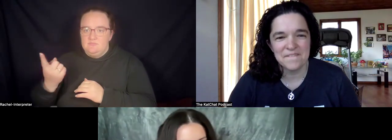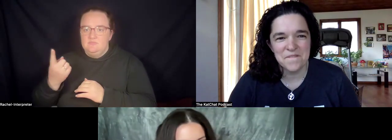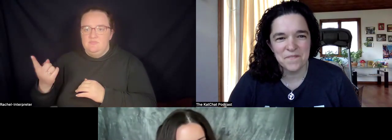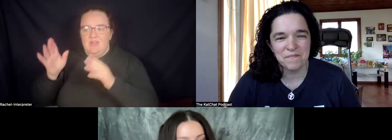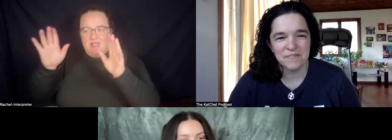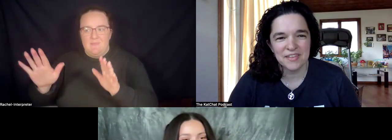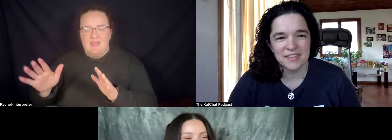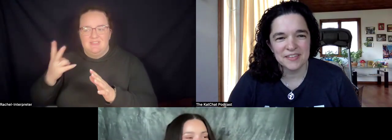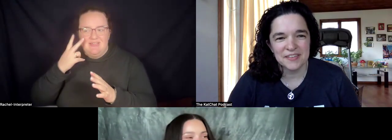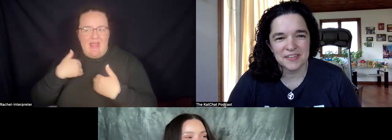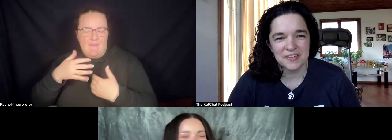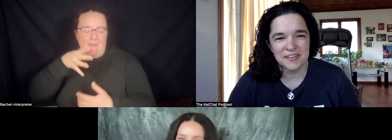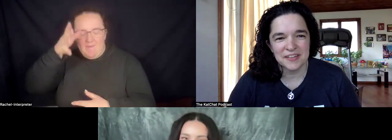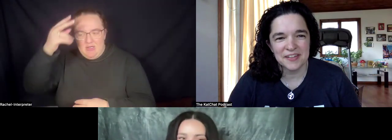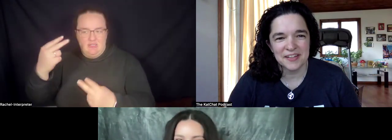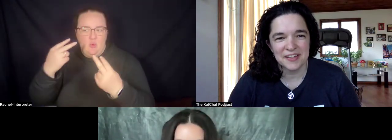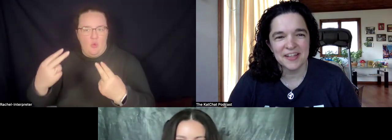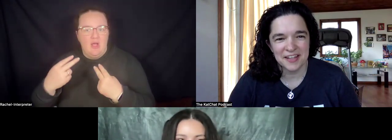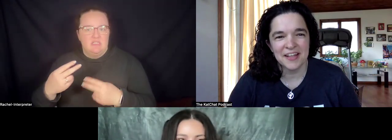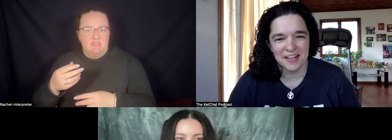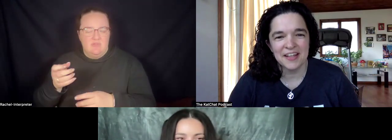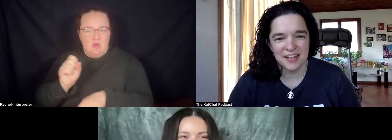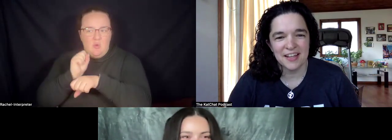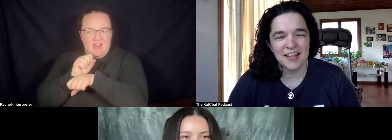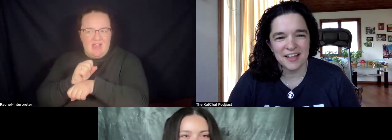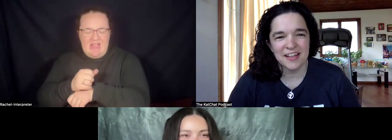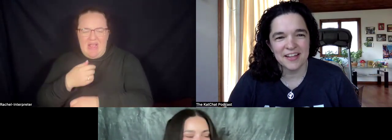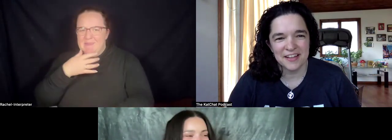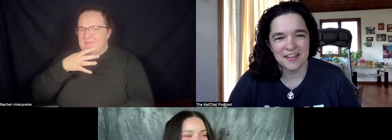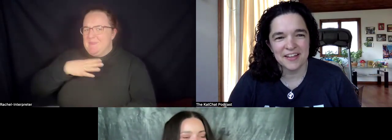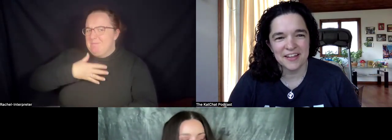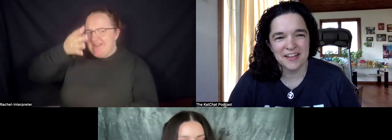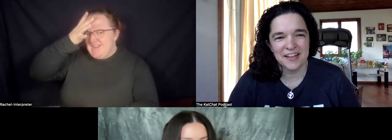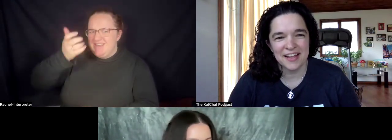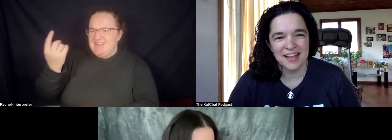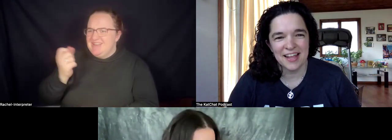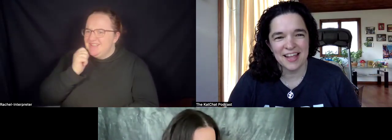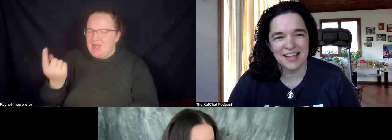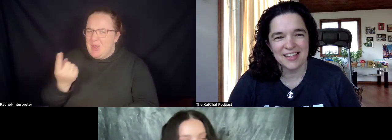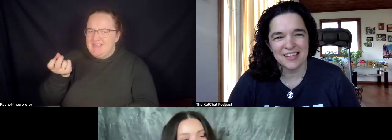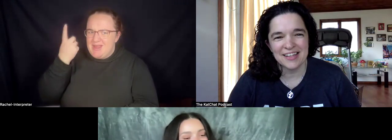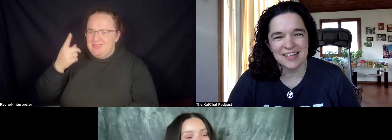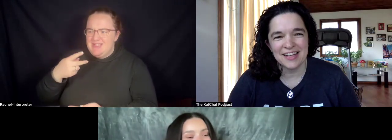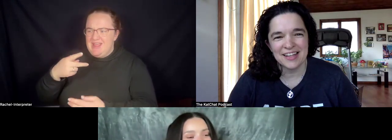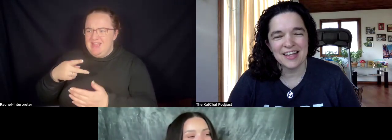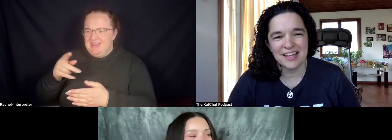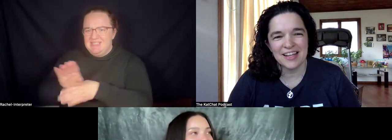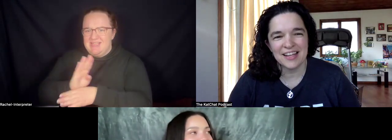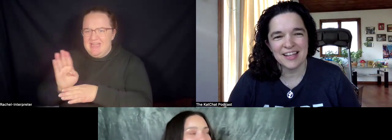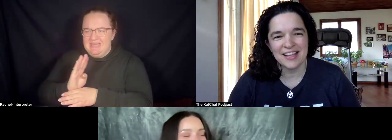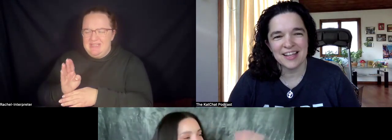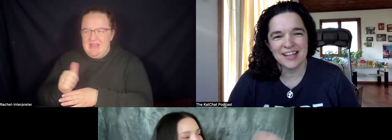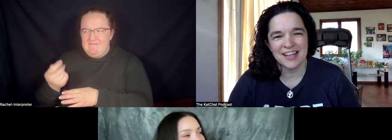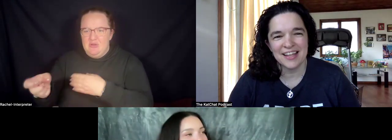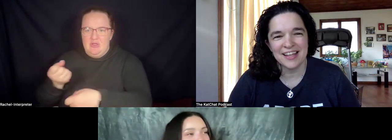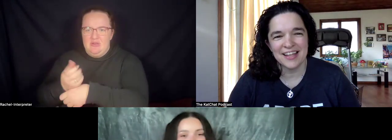watching me work. My dad doesn't quite grasp the industry all the time, and he watched me work on a project a couple of years ago, and he's sort of like,